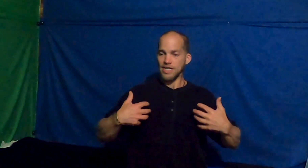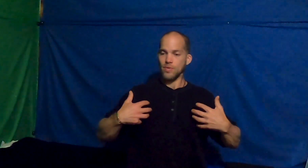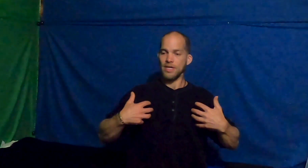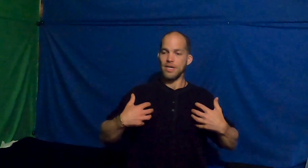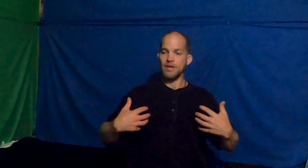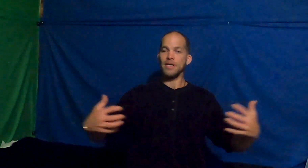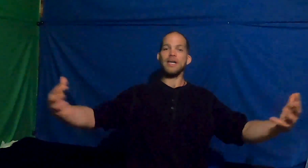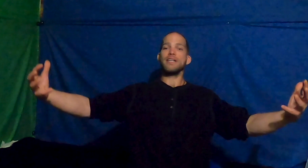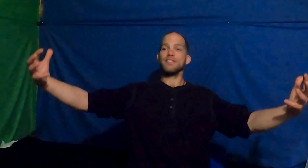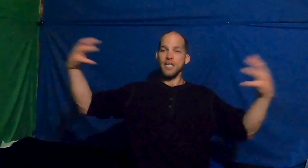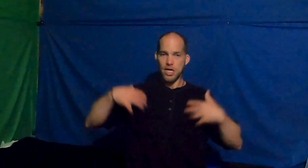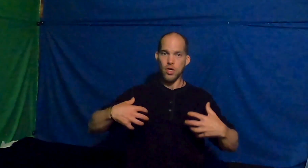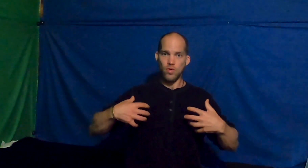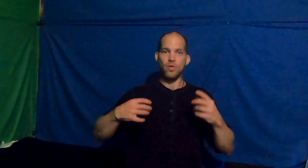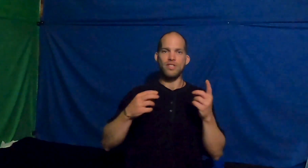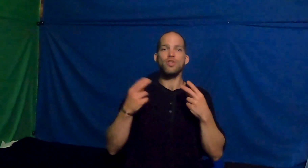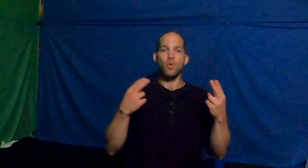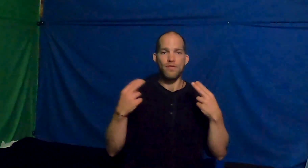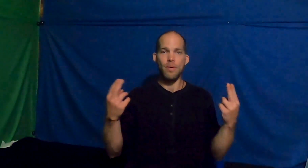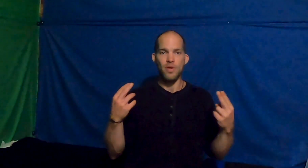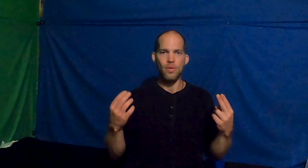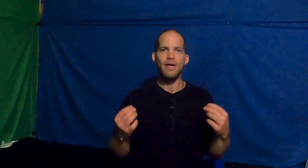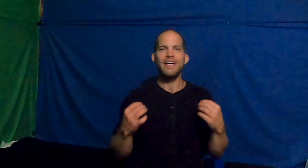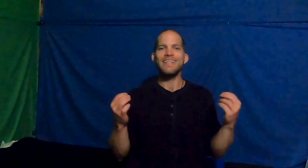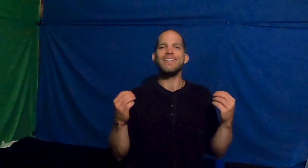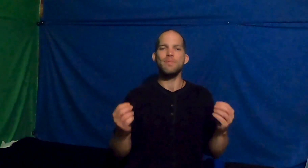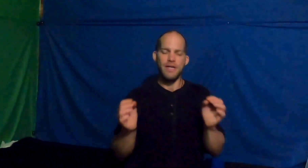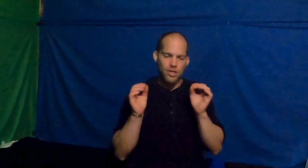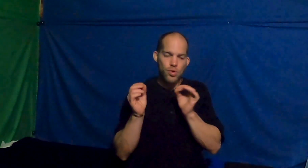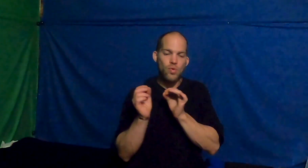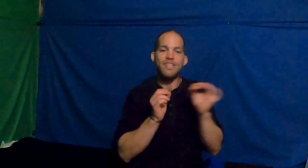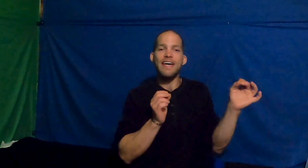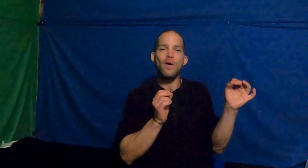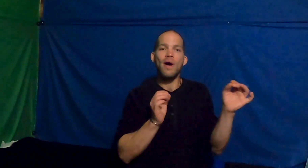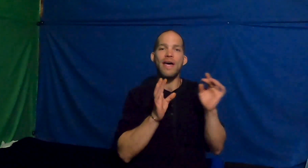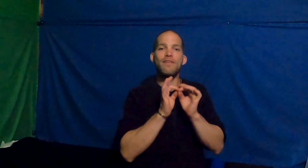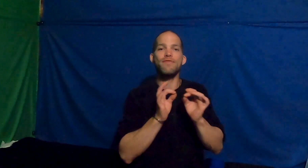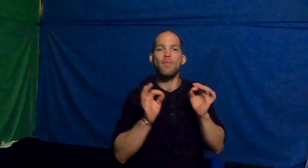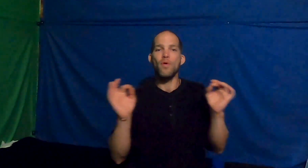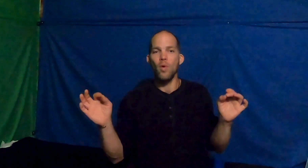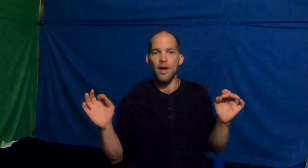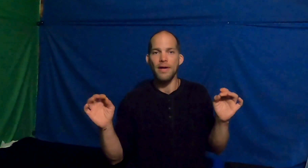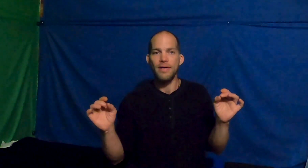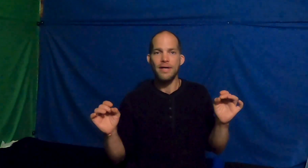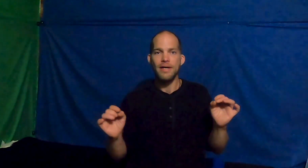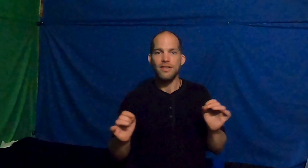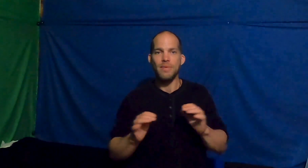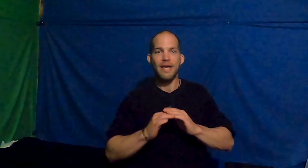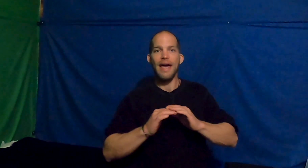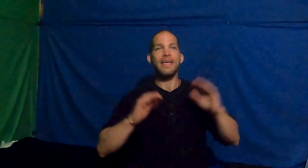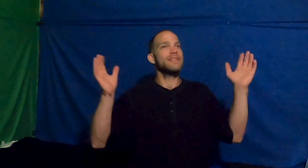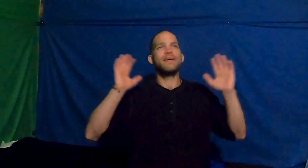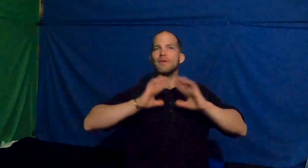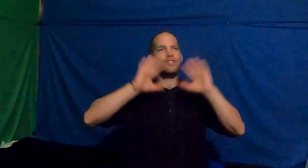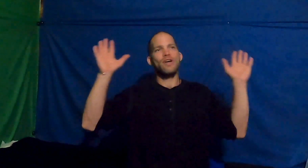with a demon, it's in you, so it's to or from you. Demon, to take away from the one. To make any